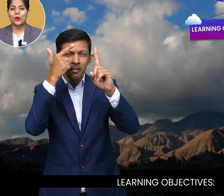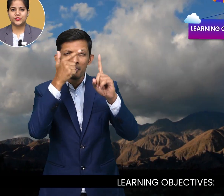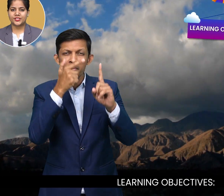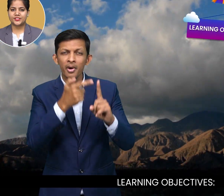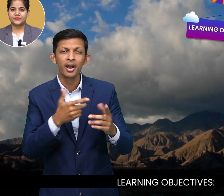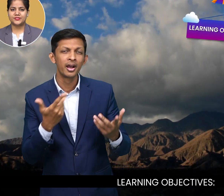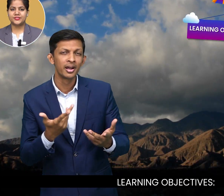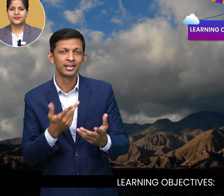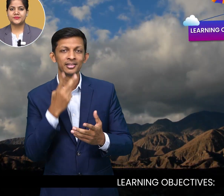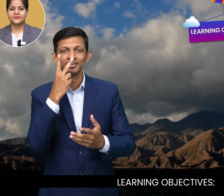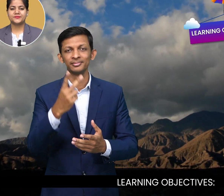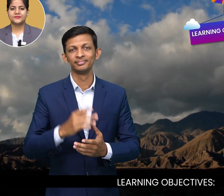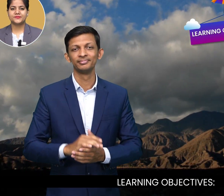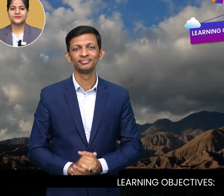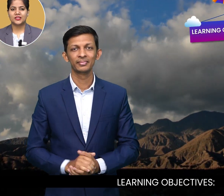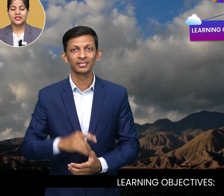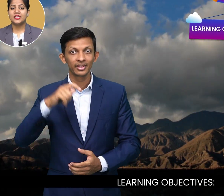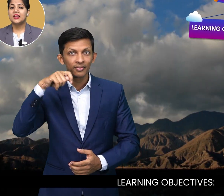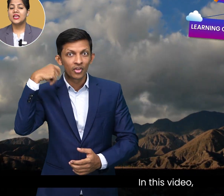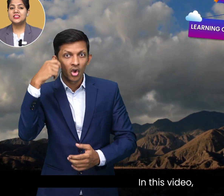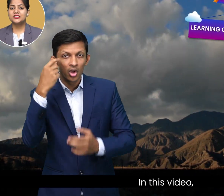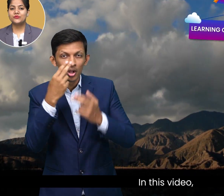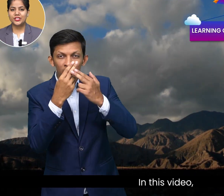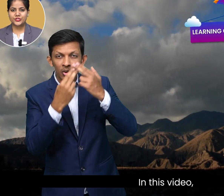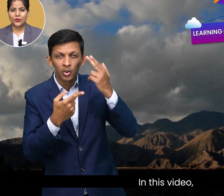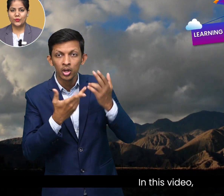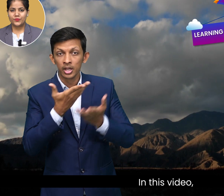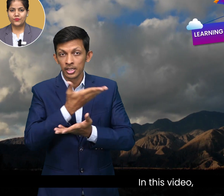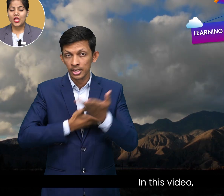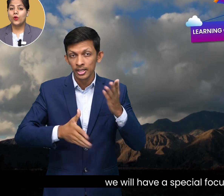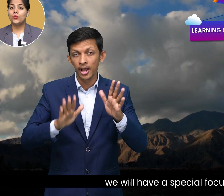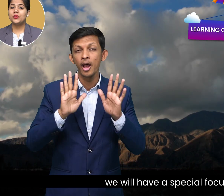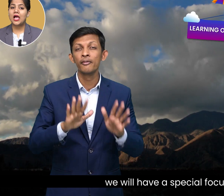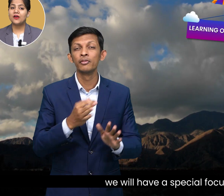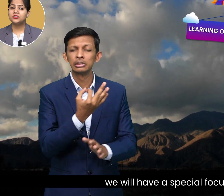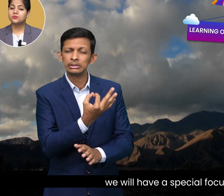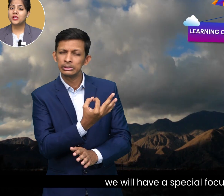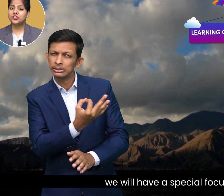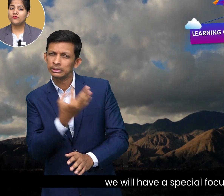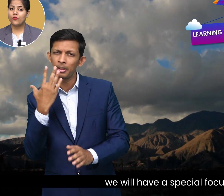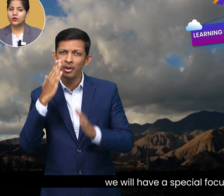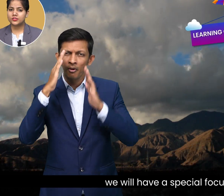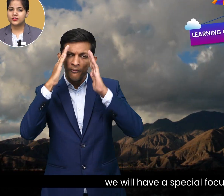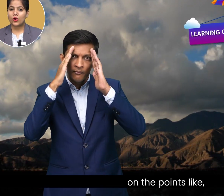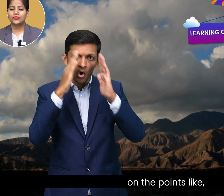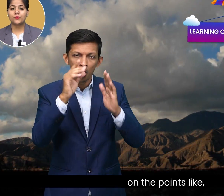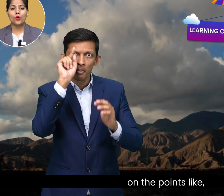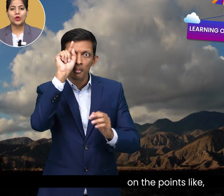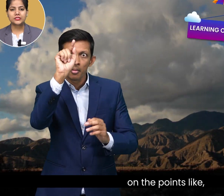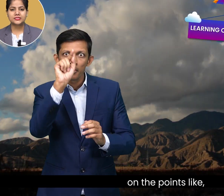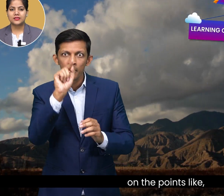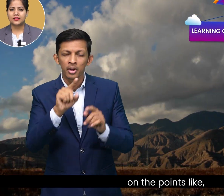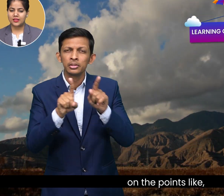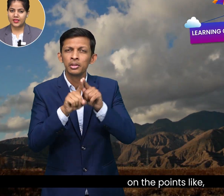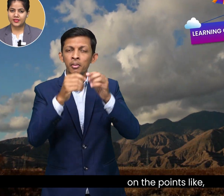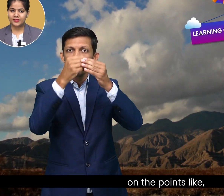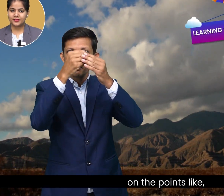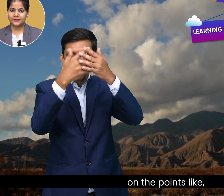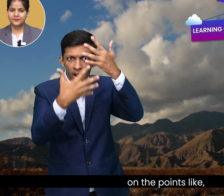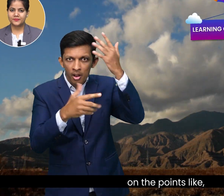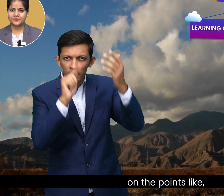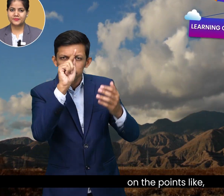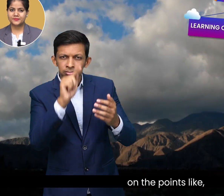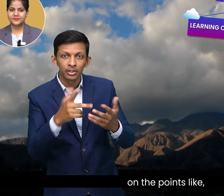Learning objectives. In this video, we will have a special focus on the points